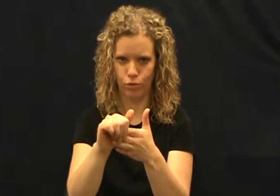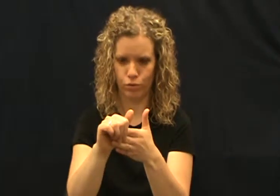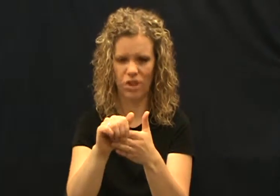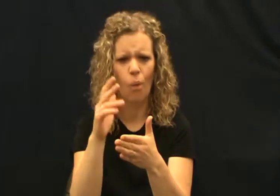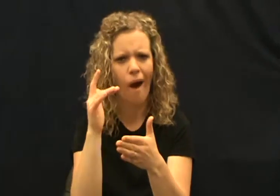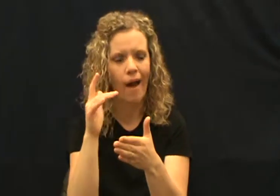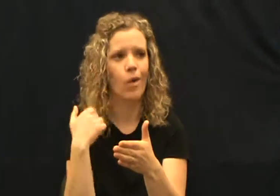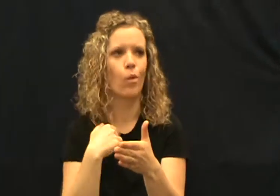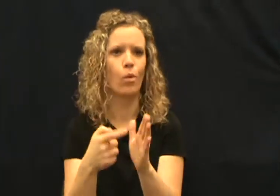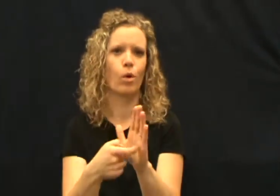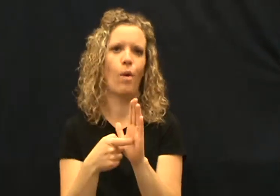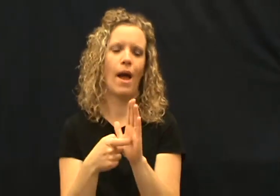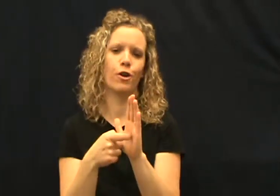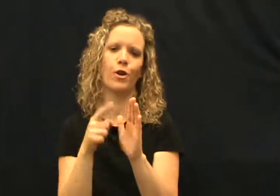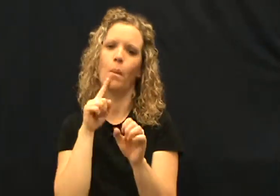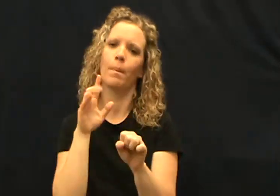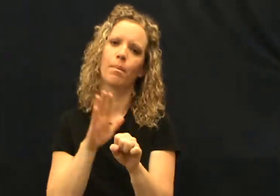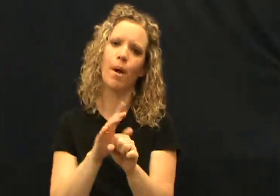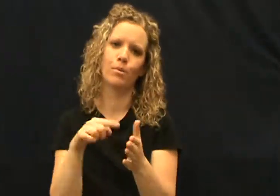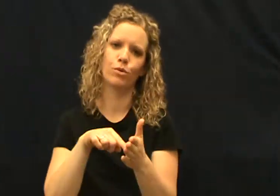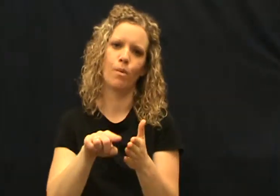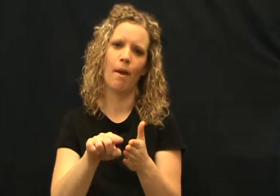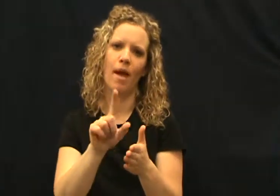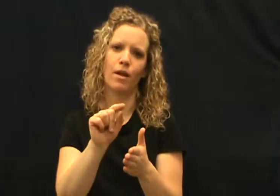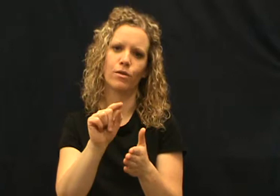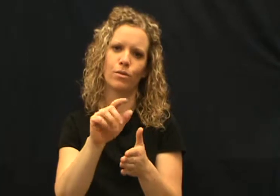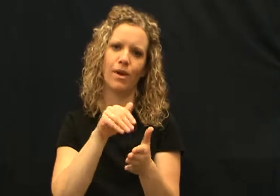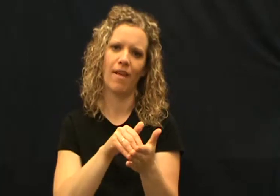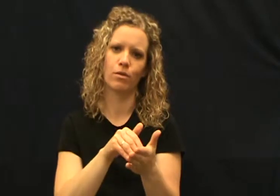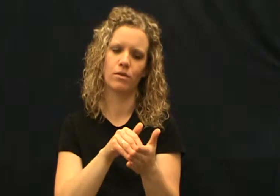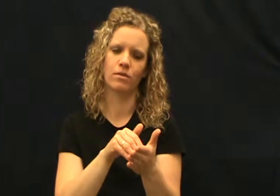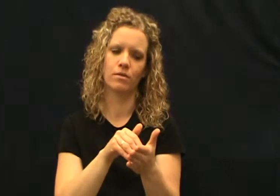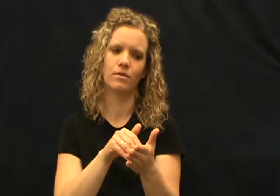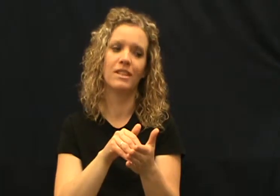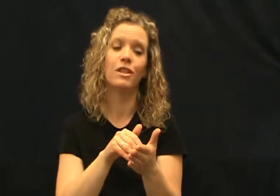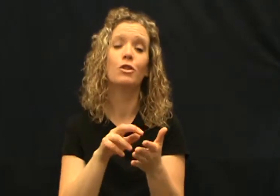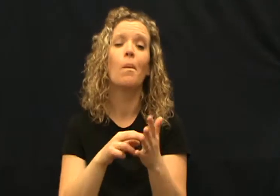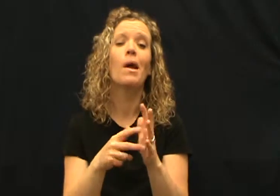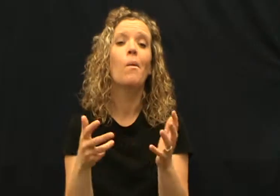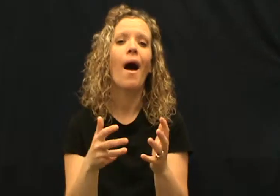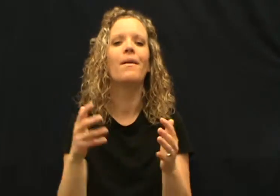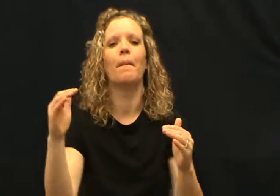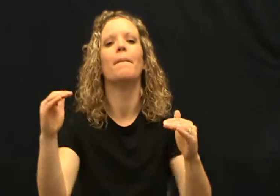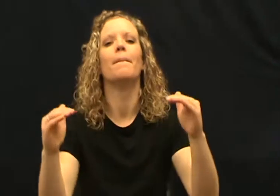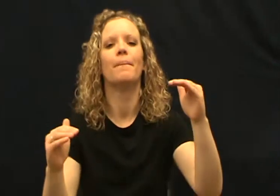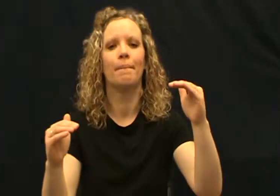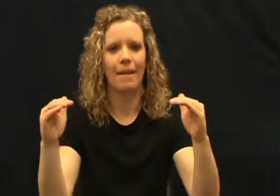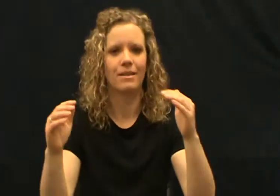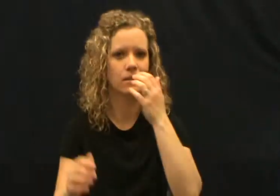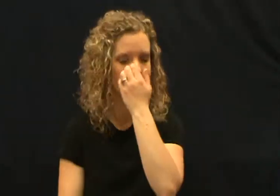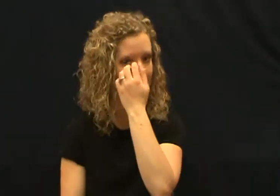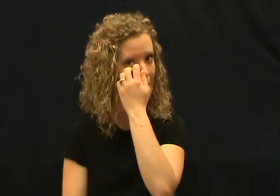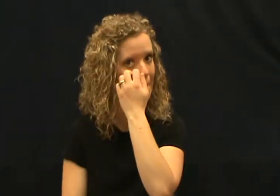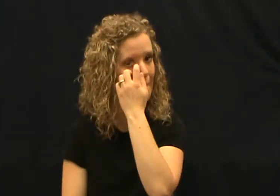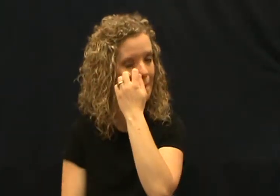that $20,000. Again, our balance sheet equation is in balance. So let's look at